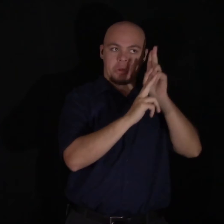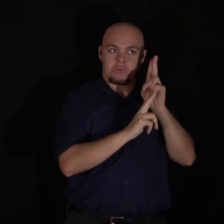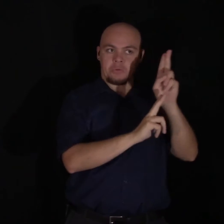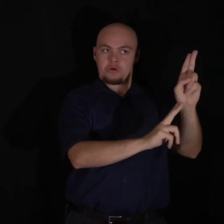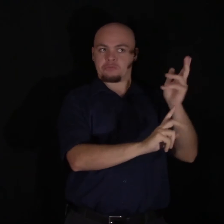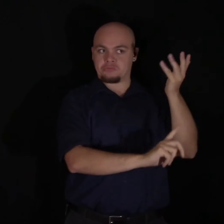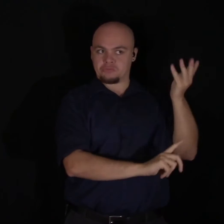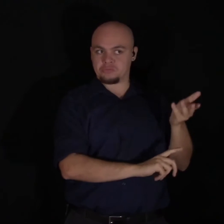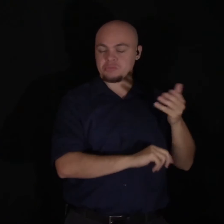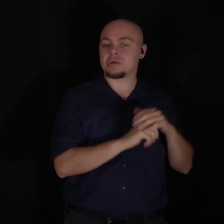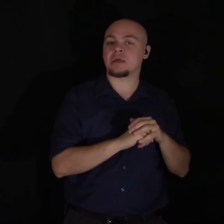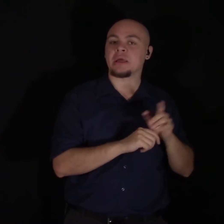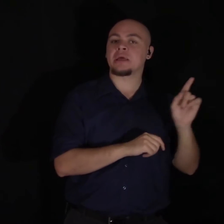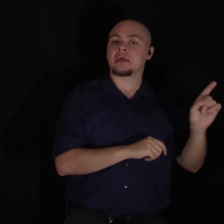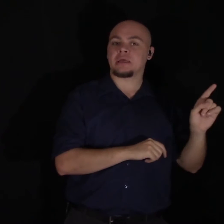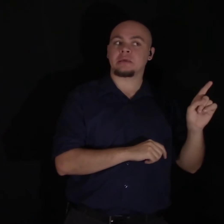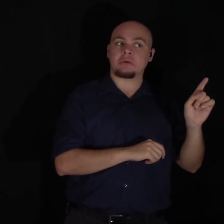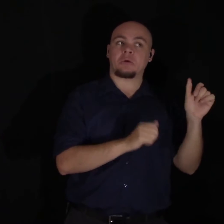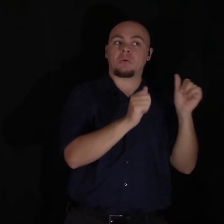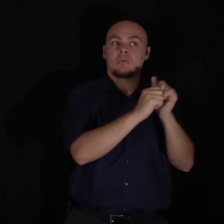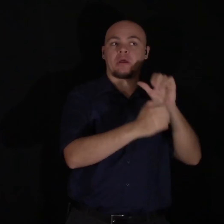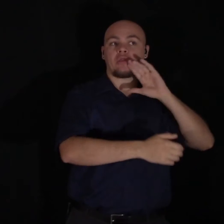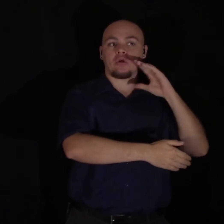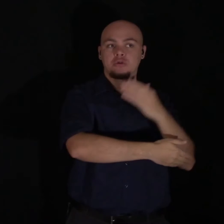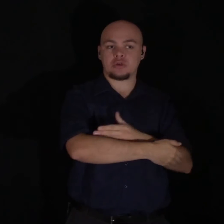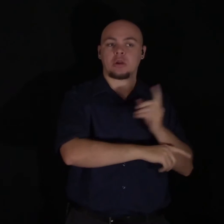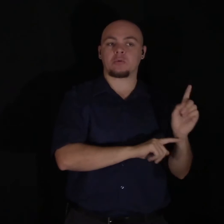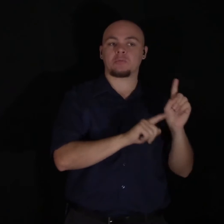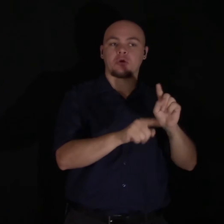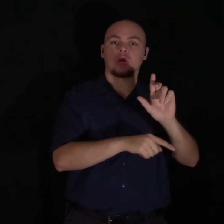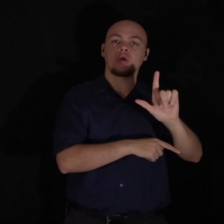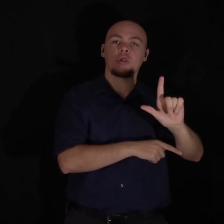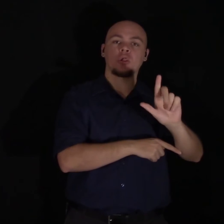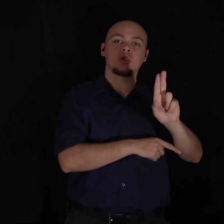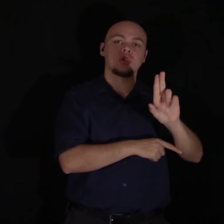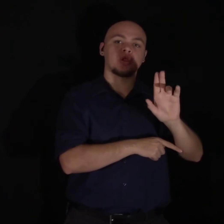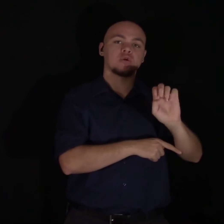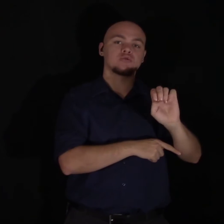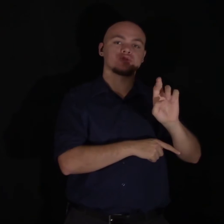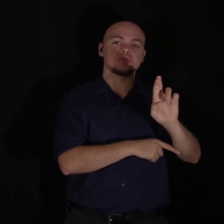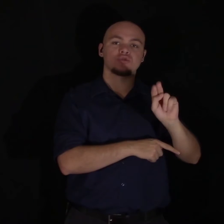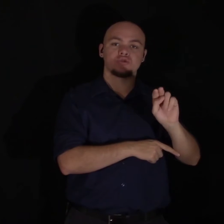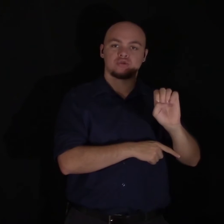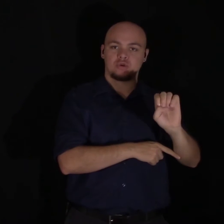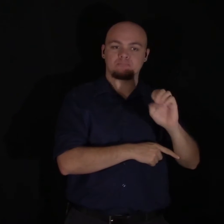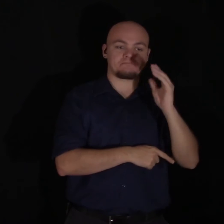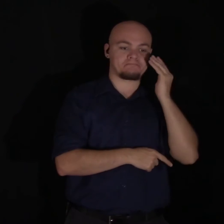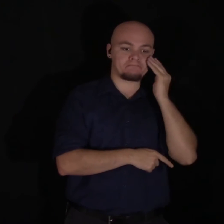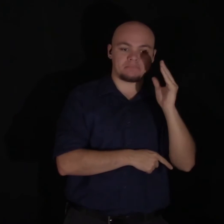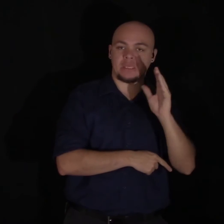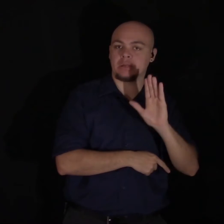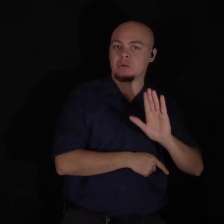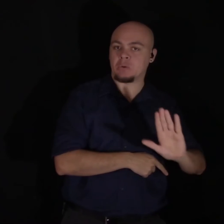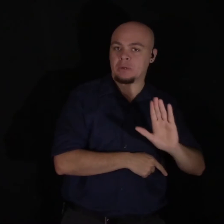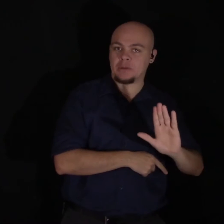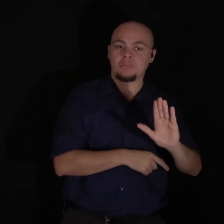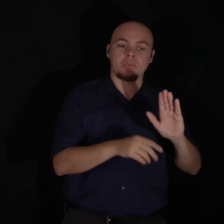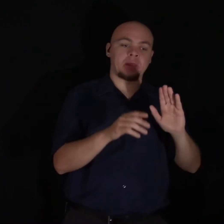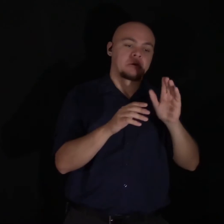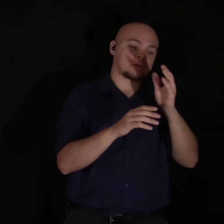he retreated with his daughter to the town of Lucerne, where he lived unknown and in wretchedness. My father